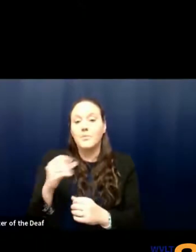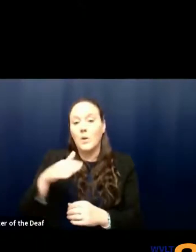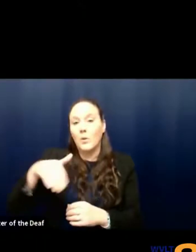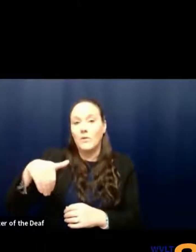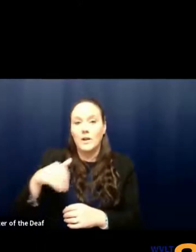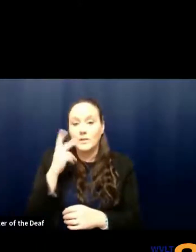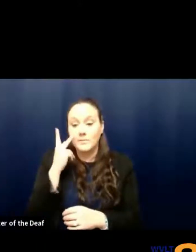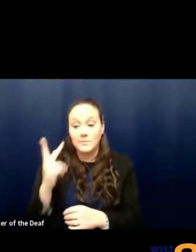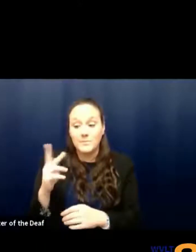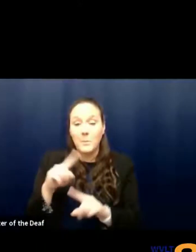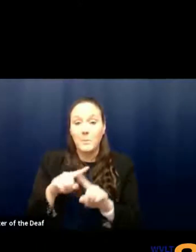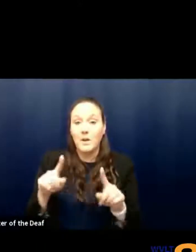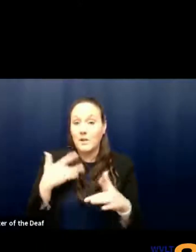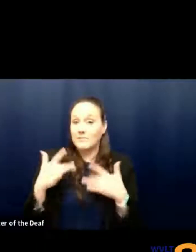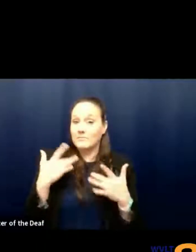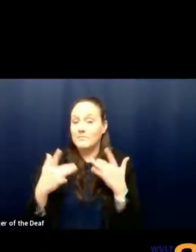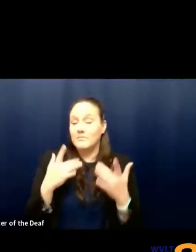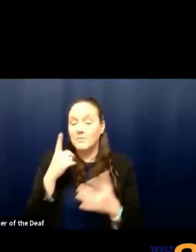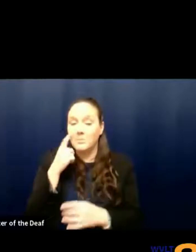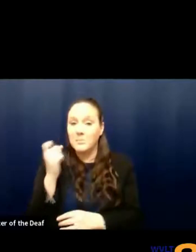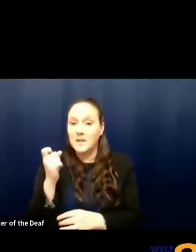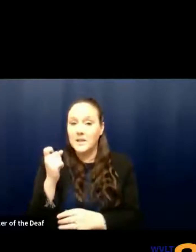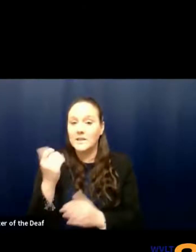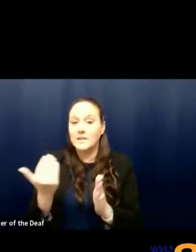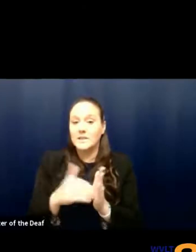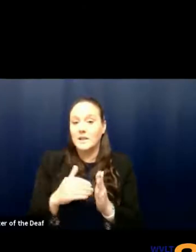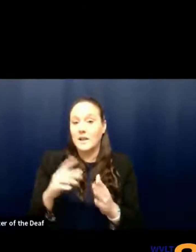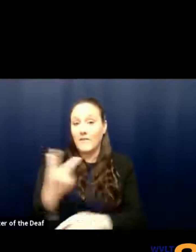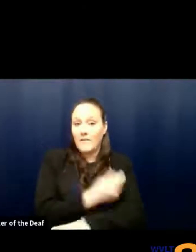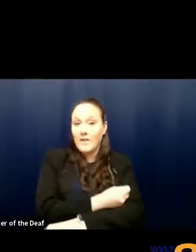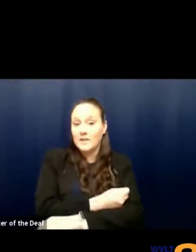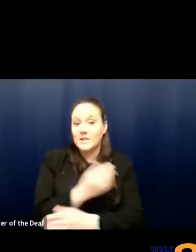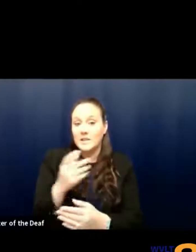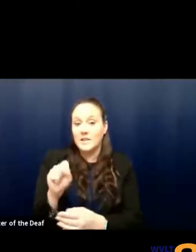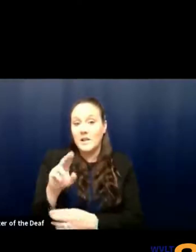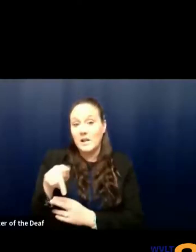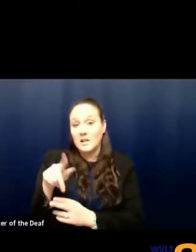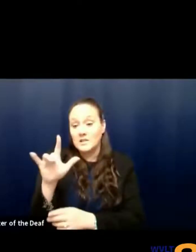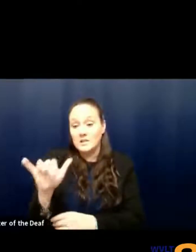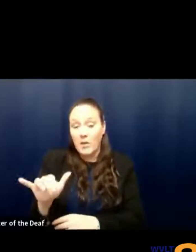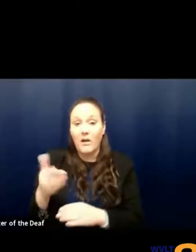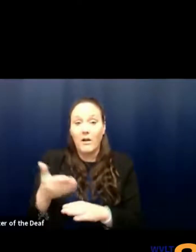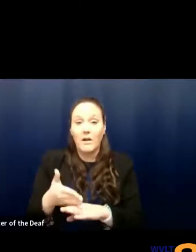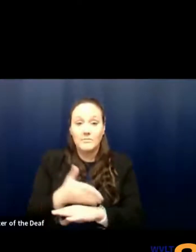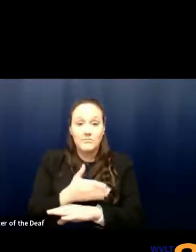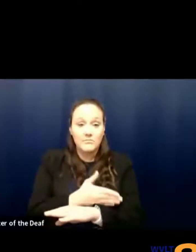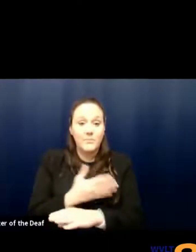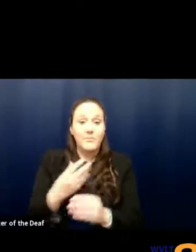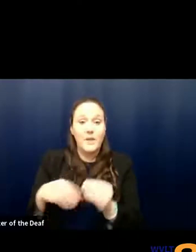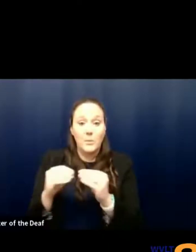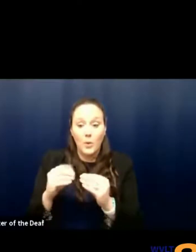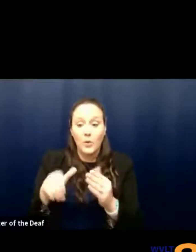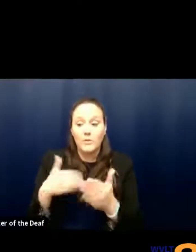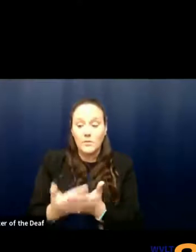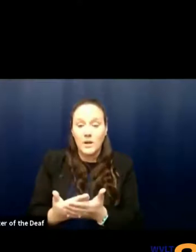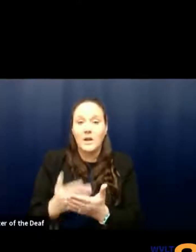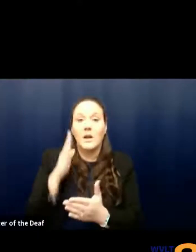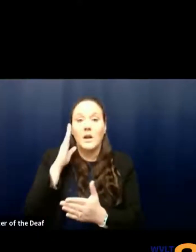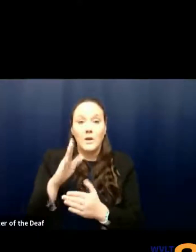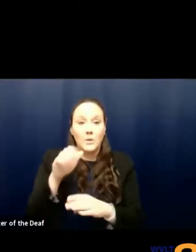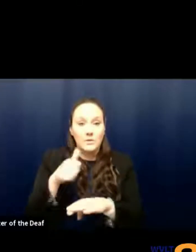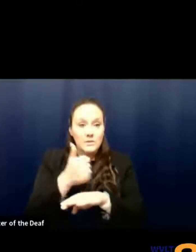but we're excited about that because, again, as vaccine supply improves, we'll be able to pull in more partners and get more access points throughout the